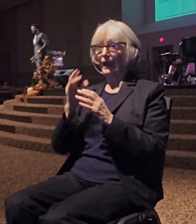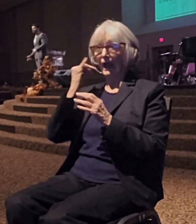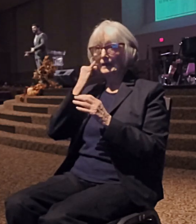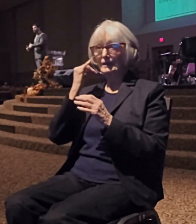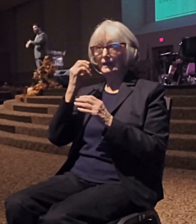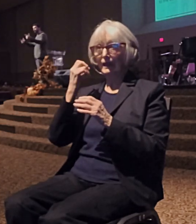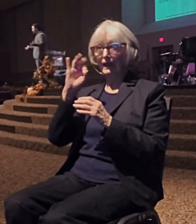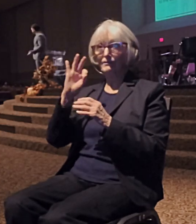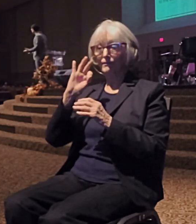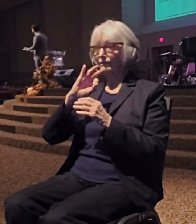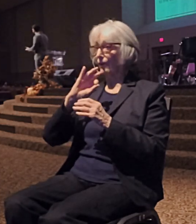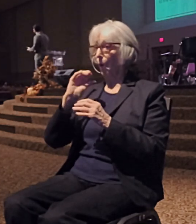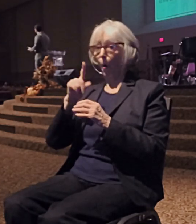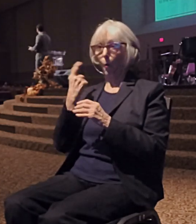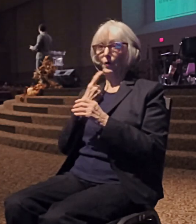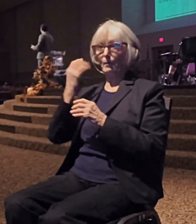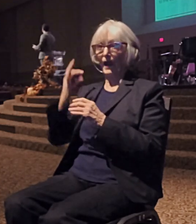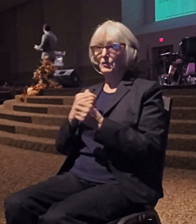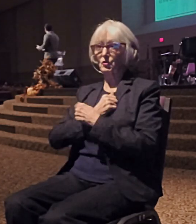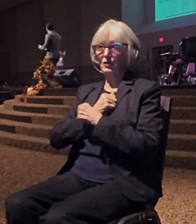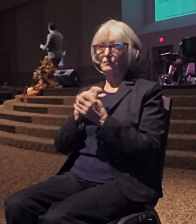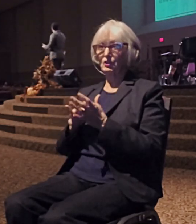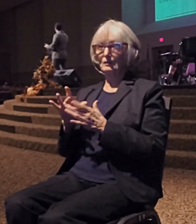love Jesus. Shouldn't we all really love Jesus?